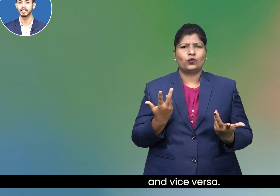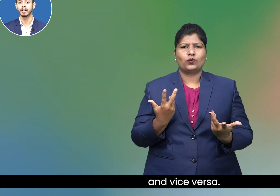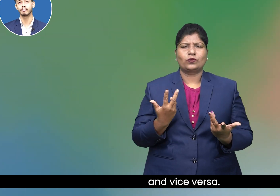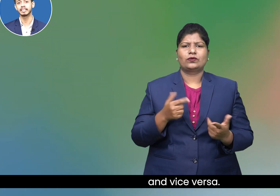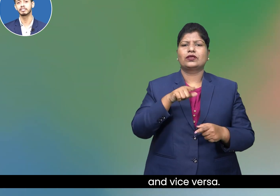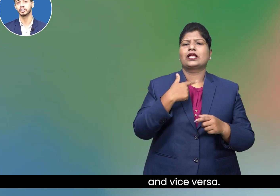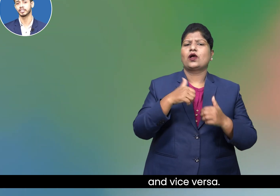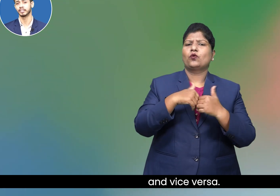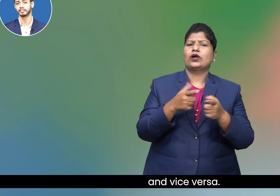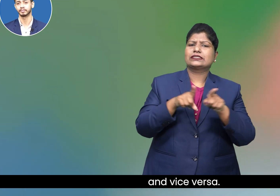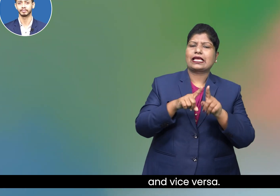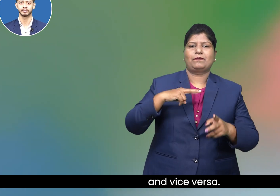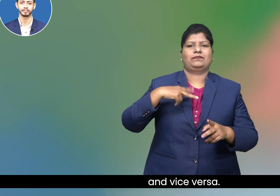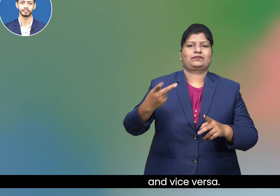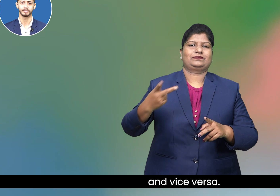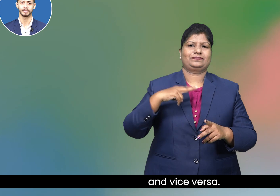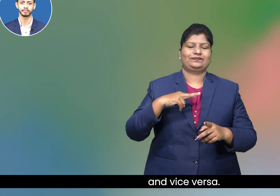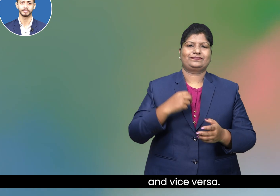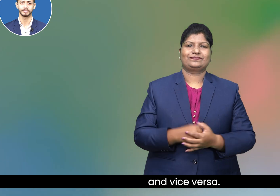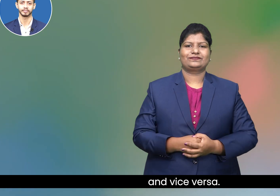and vice versa.